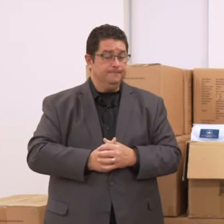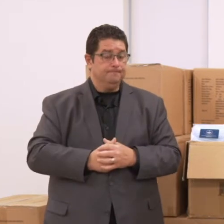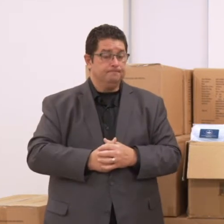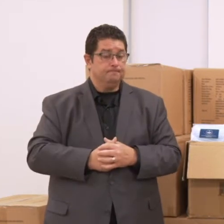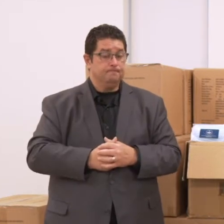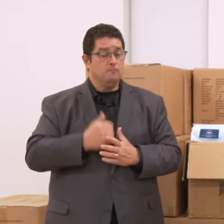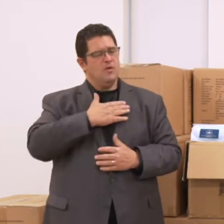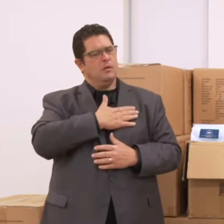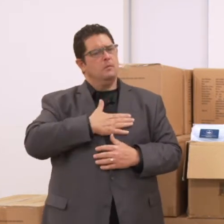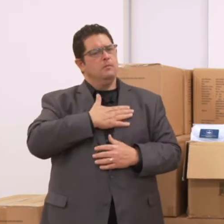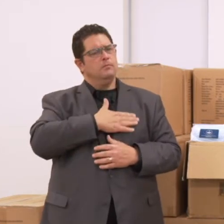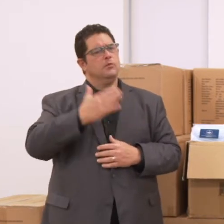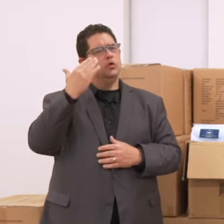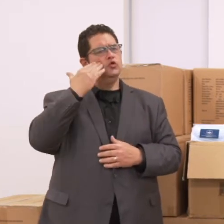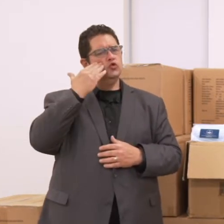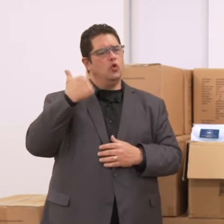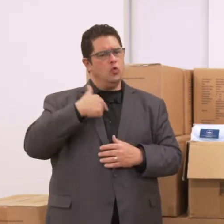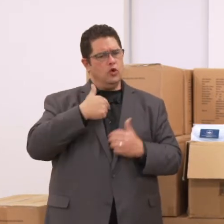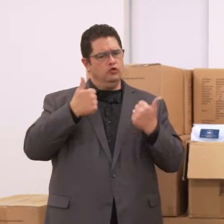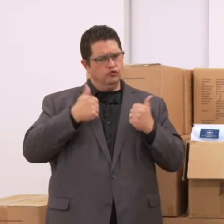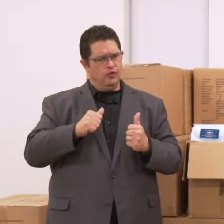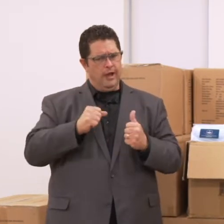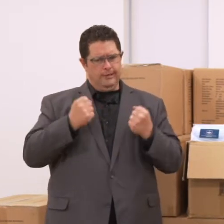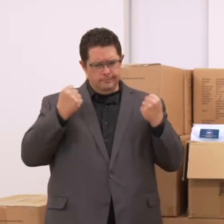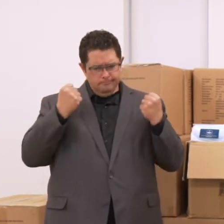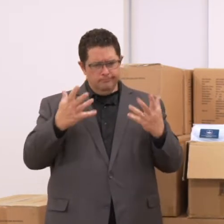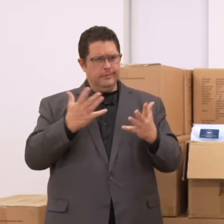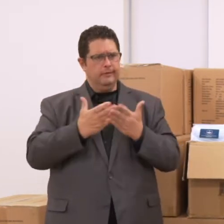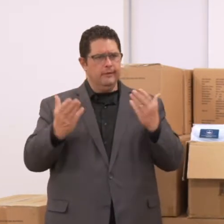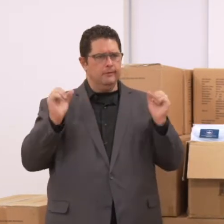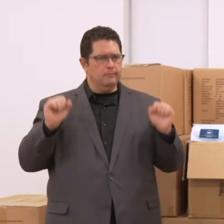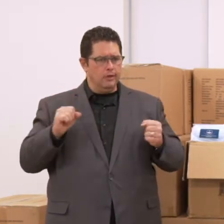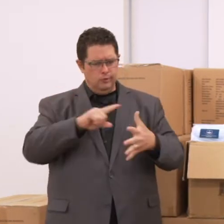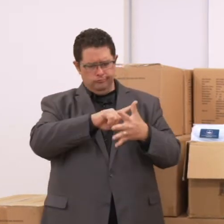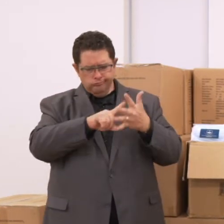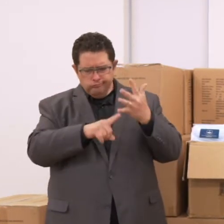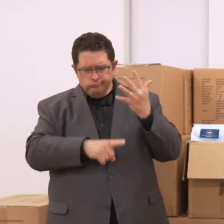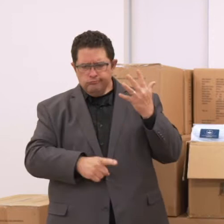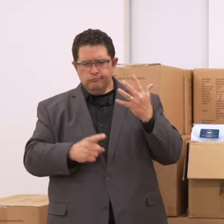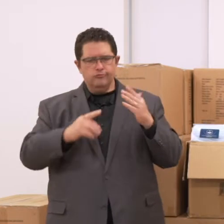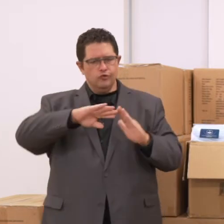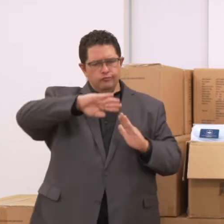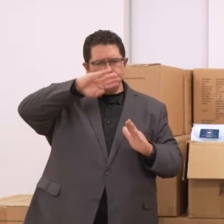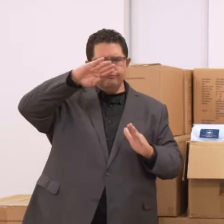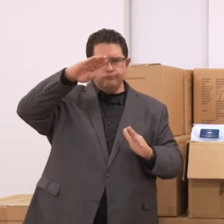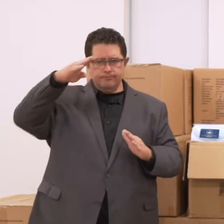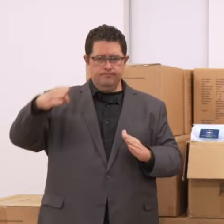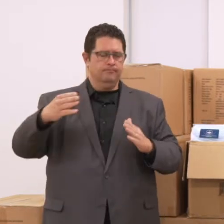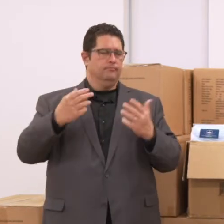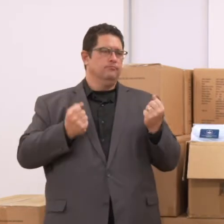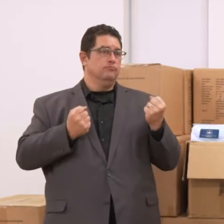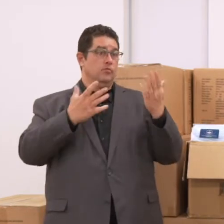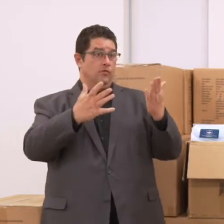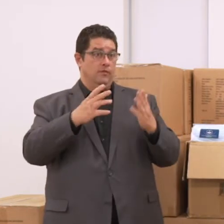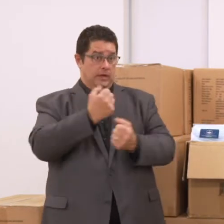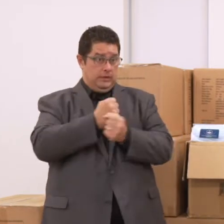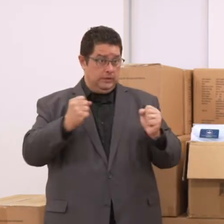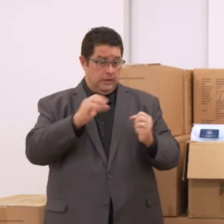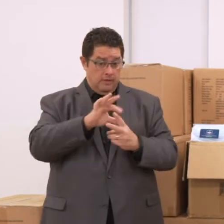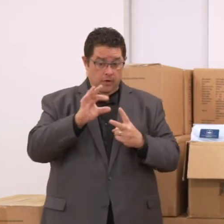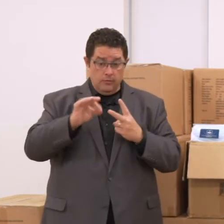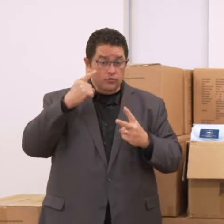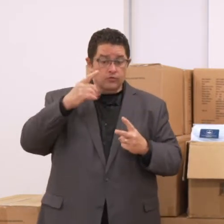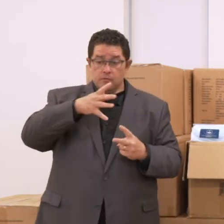Please know that we're trying to take as many steps as possible to flatten the curve and provide a safe option for